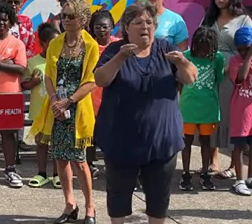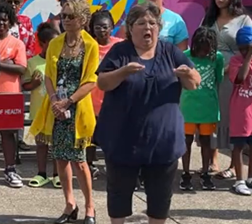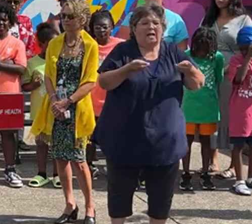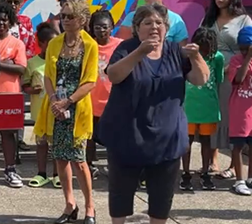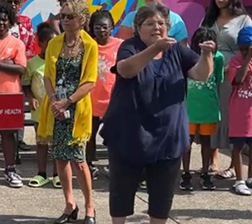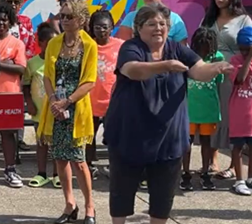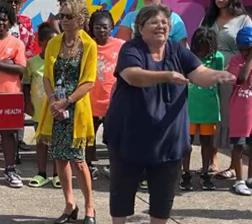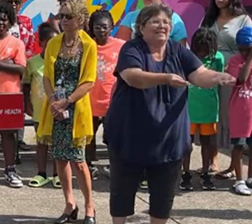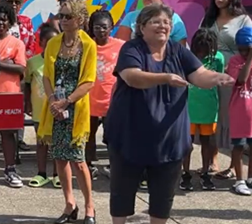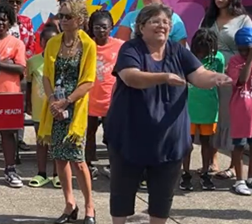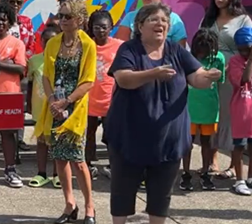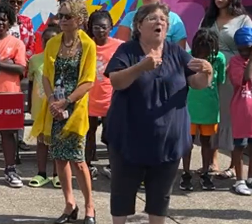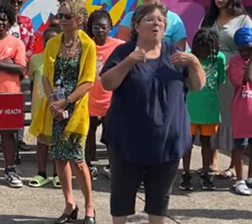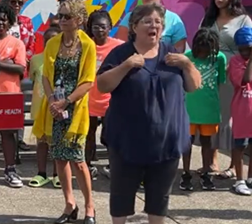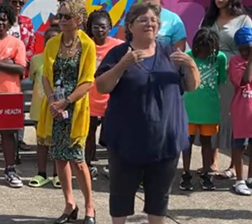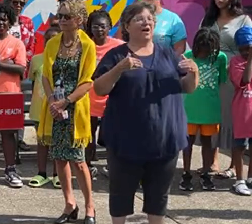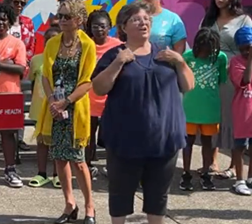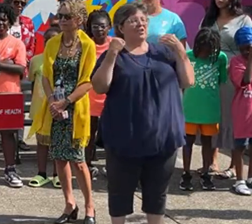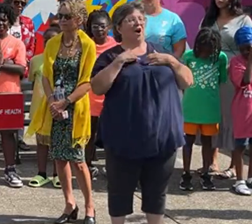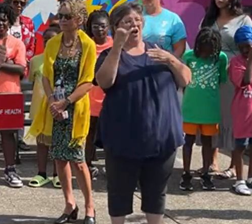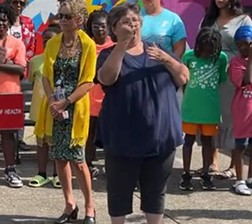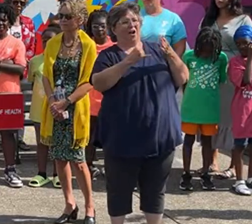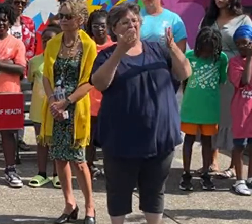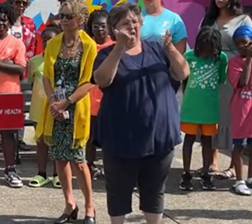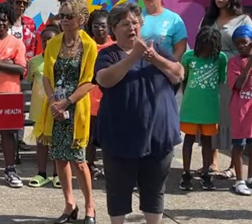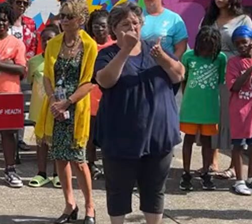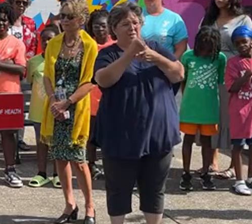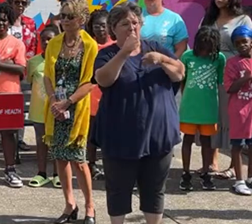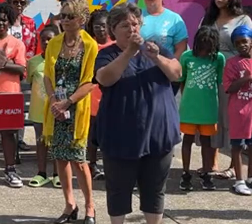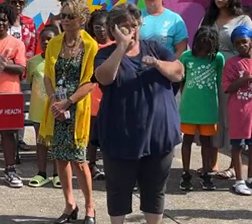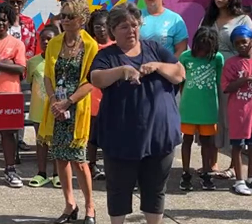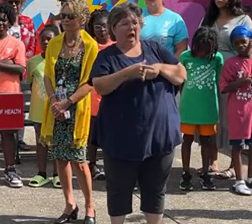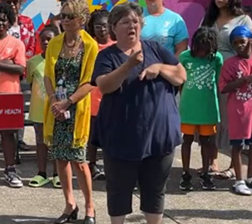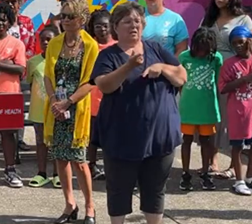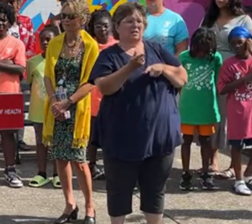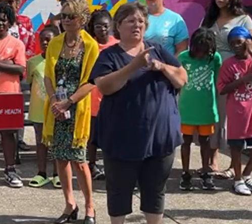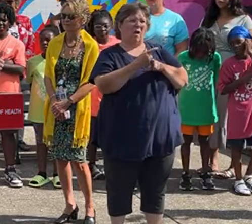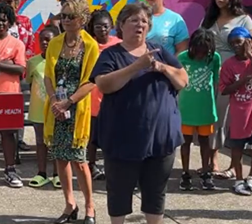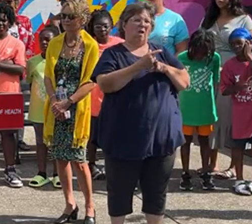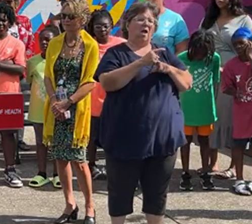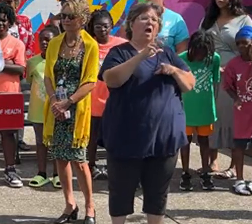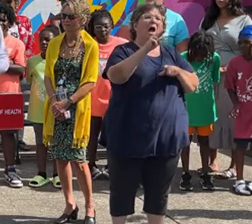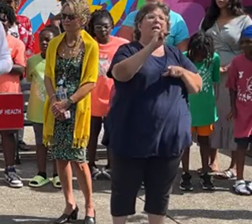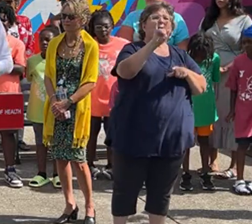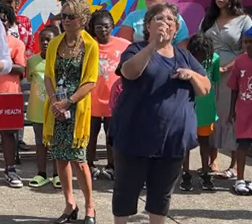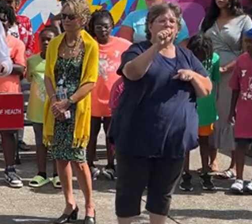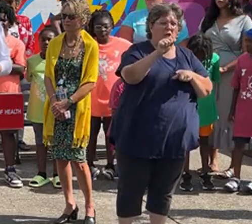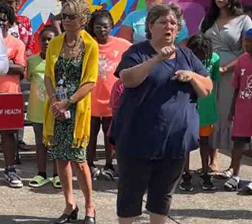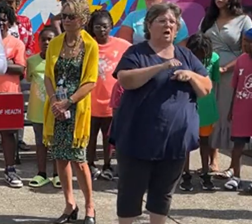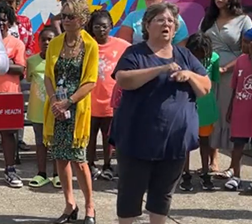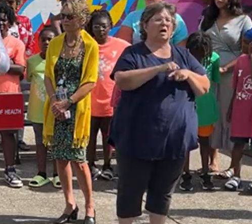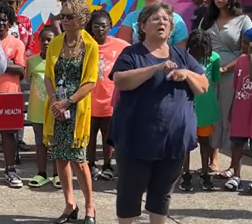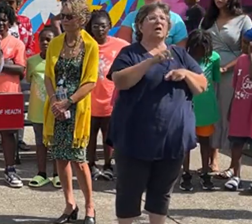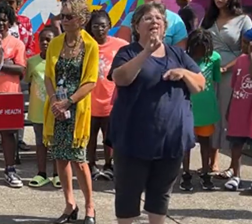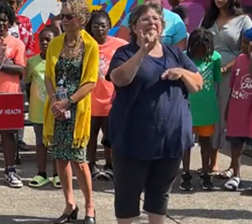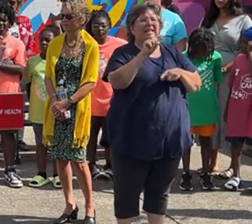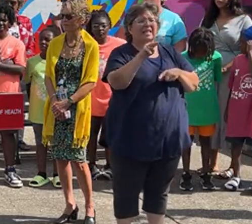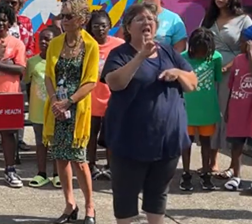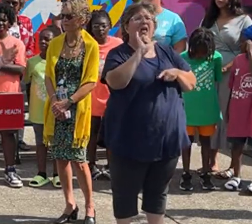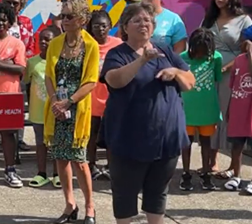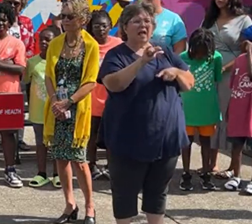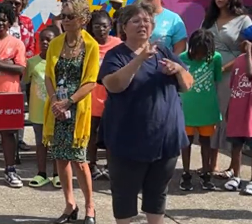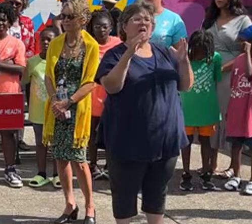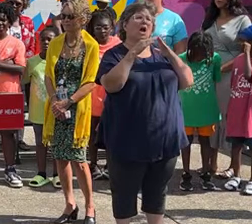Wajed. We have young artists helping us produce this, Bree Gillingham, Nigel Bowles, James Moffitt. This is